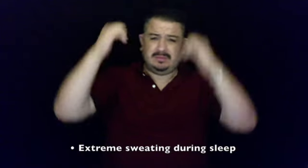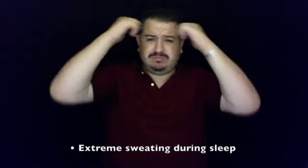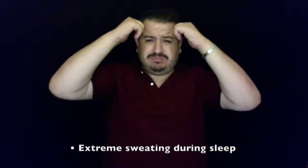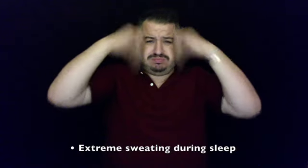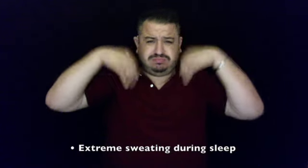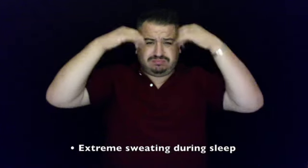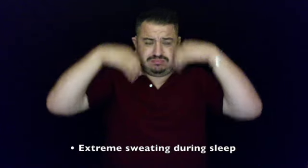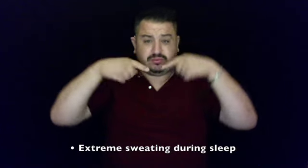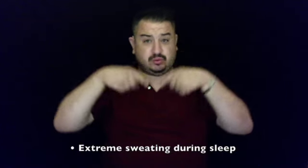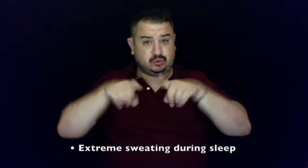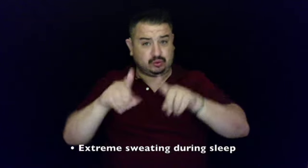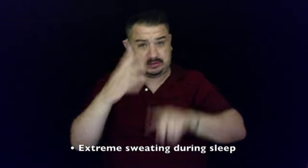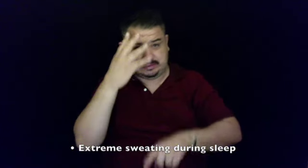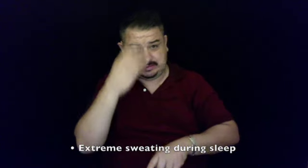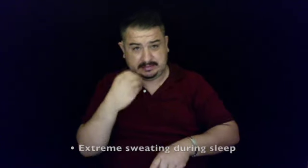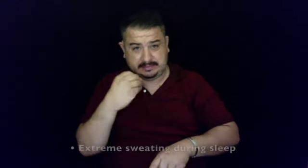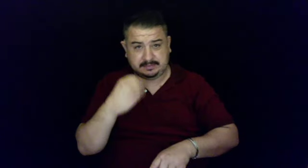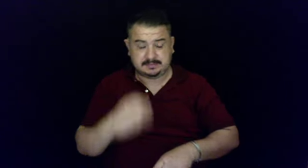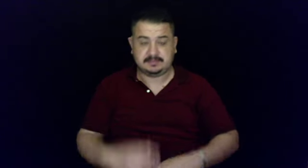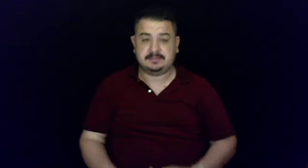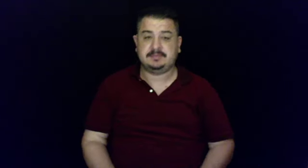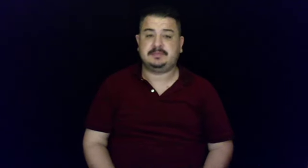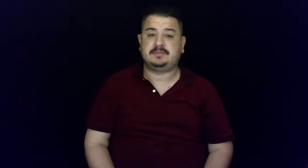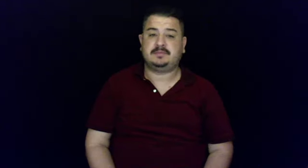extreme sweating during sleep,